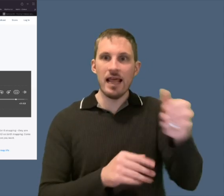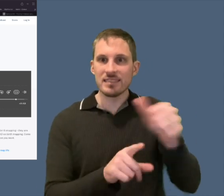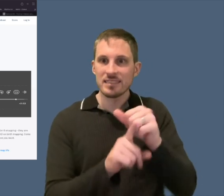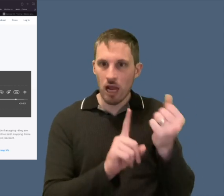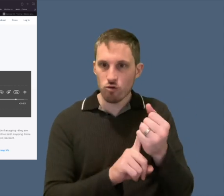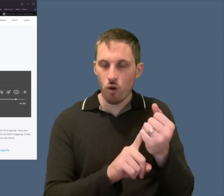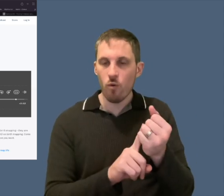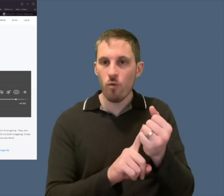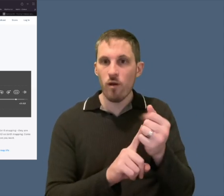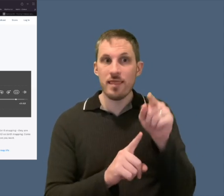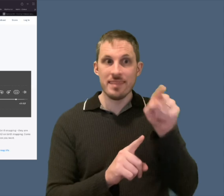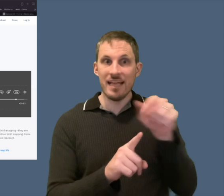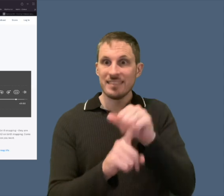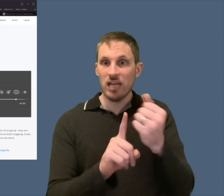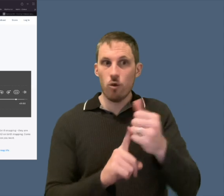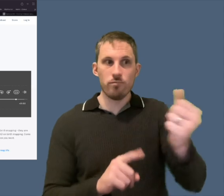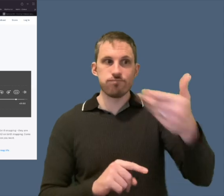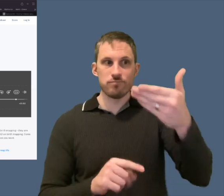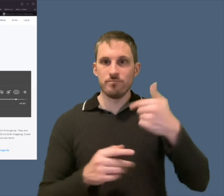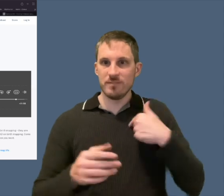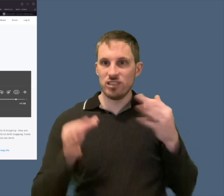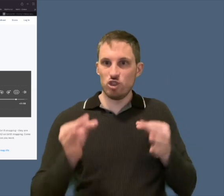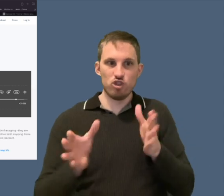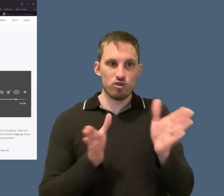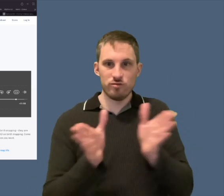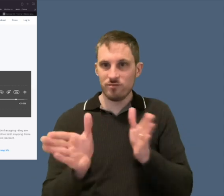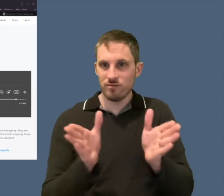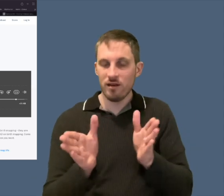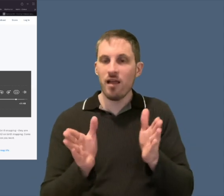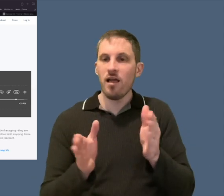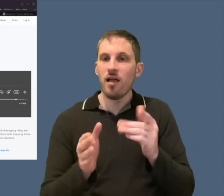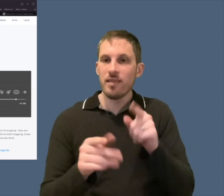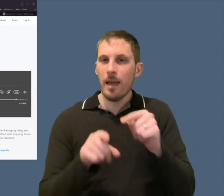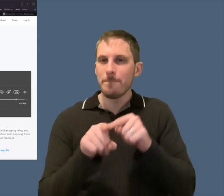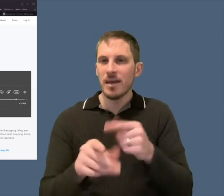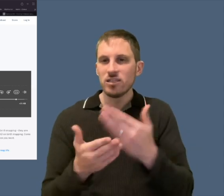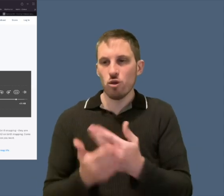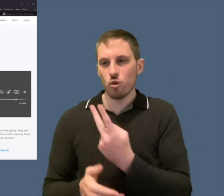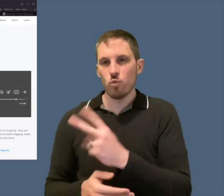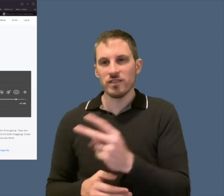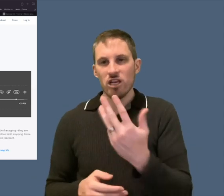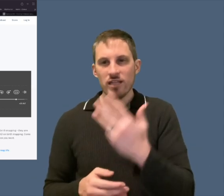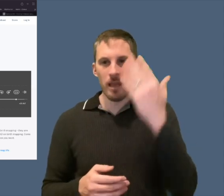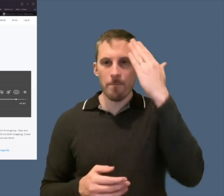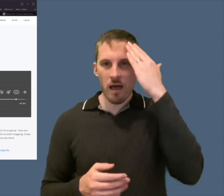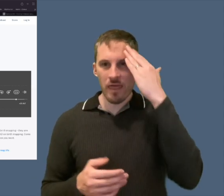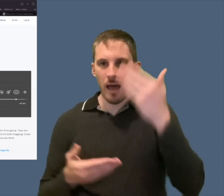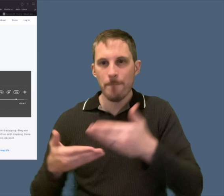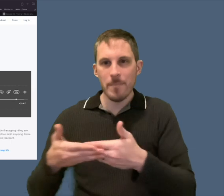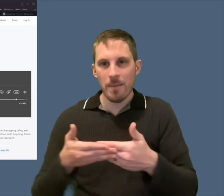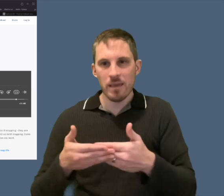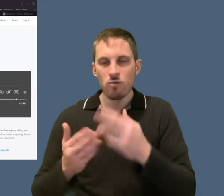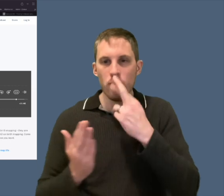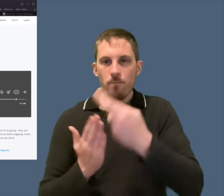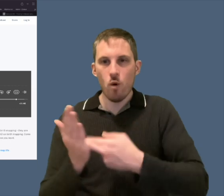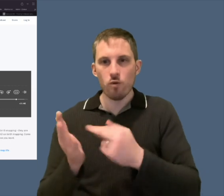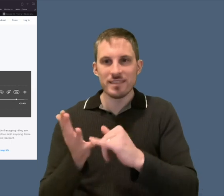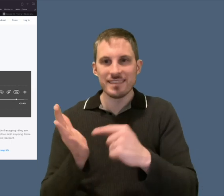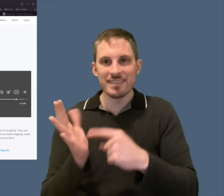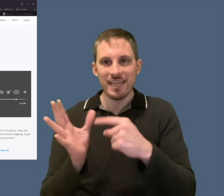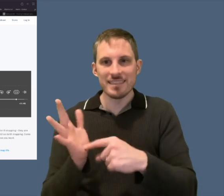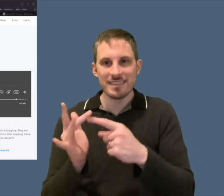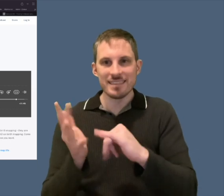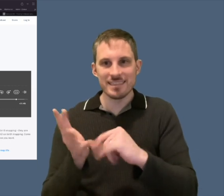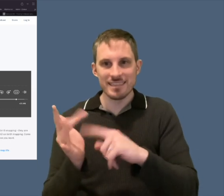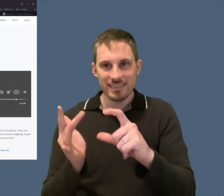then that scenario gives you some decisions. And they're all based on the 2019 Mother-Baby Report statistics. So